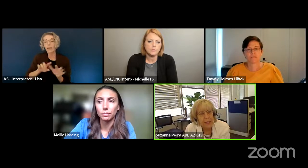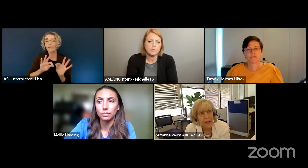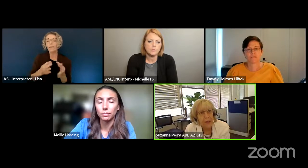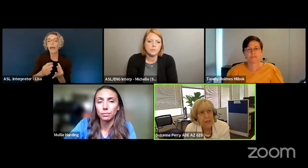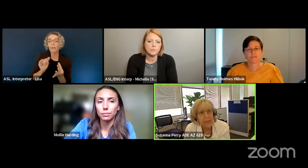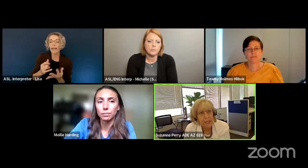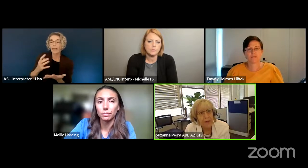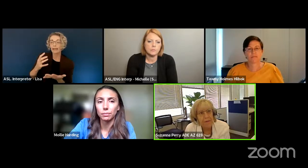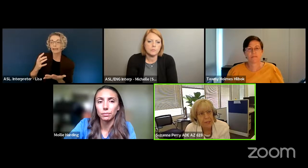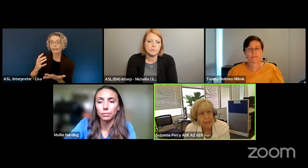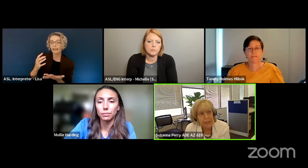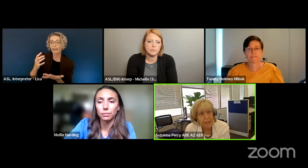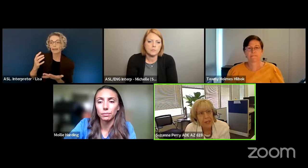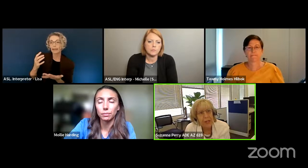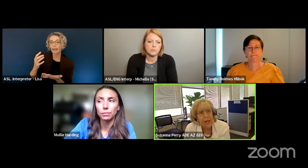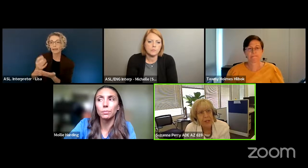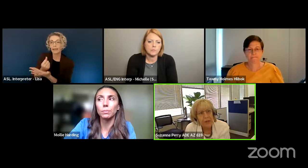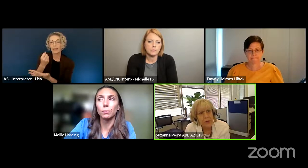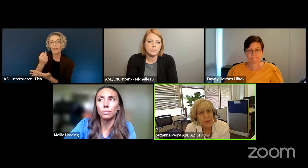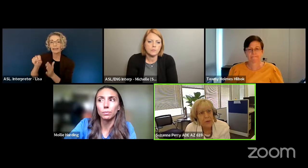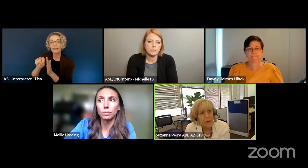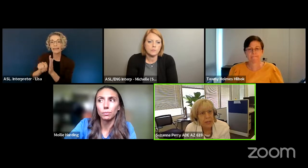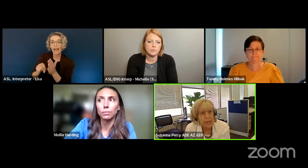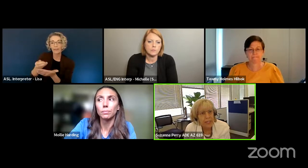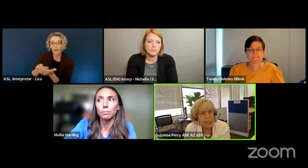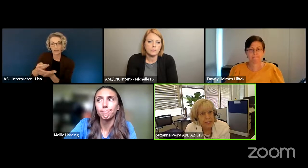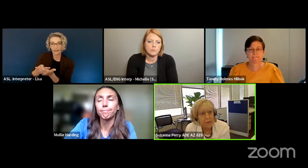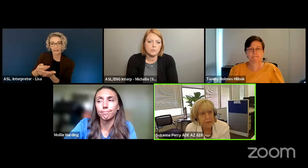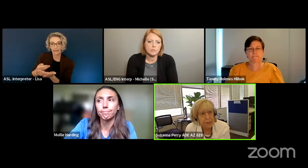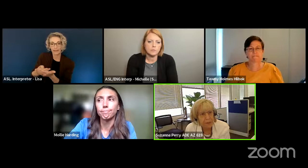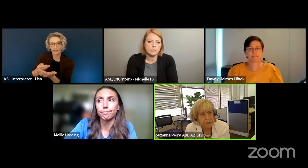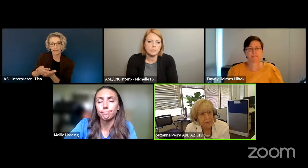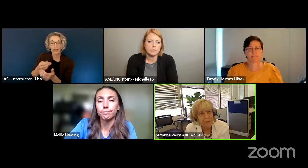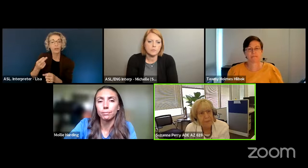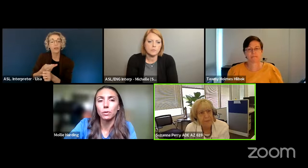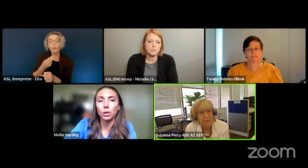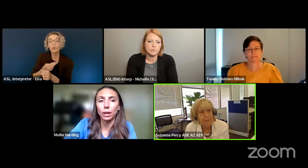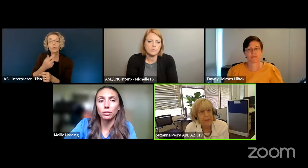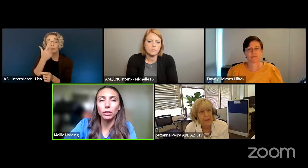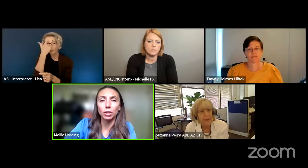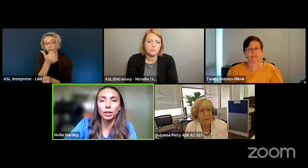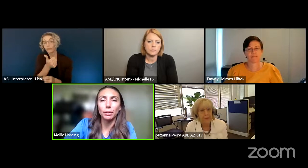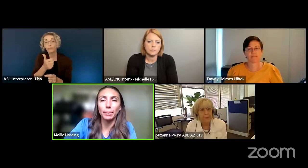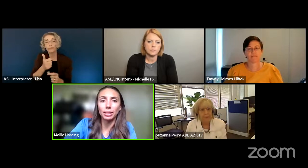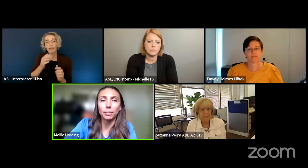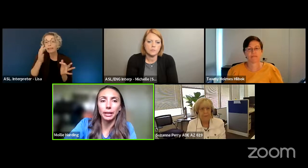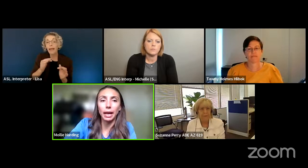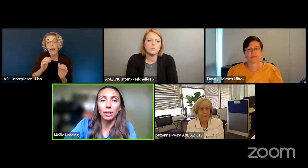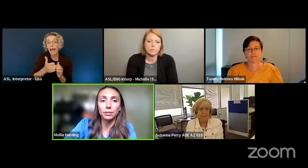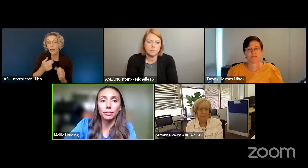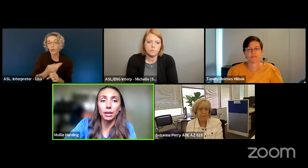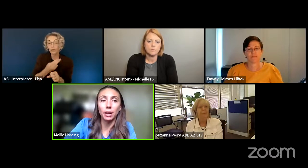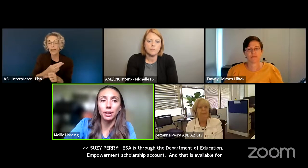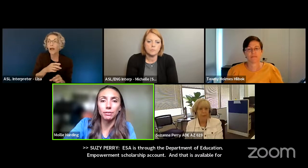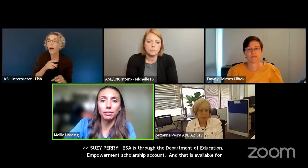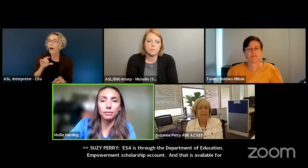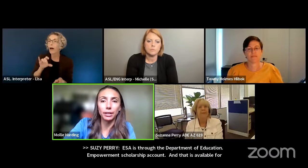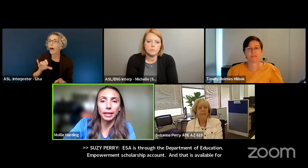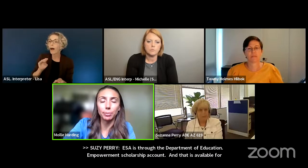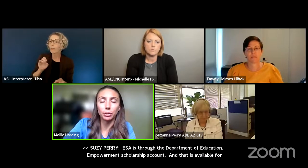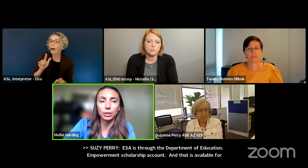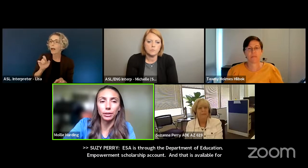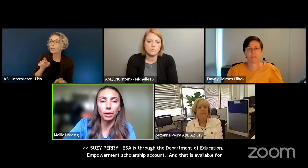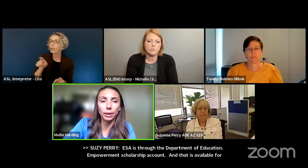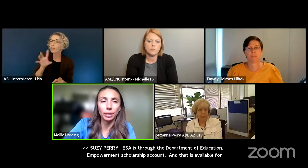access their state funds and use those as they see fit. Okay, so you're talking about something else, a different